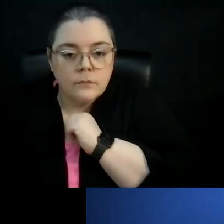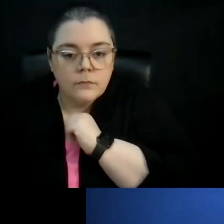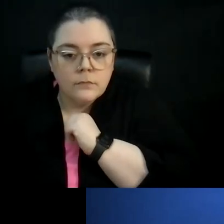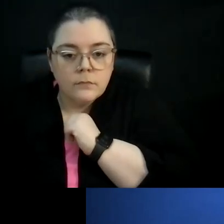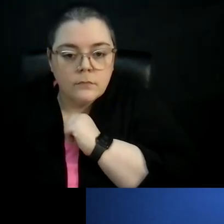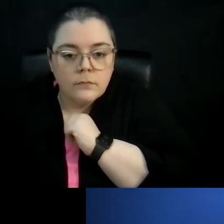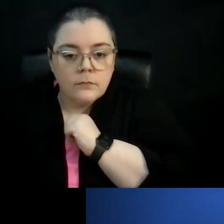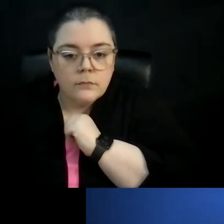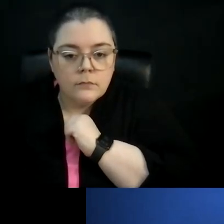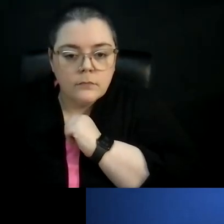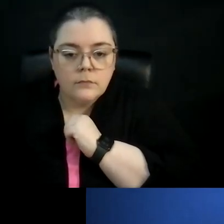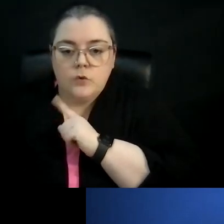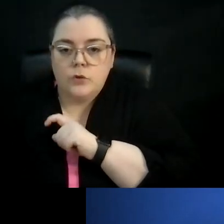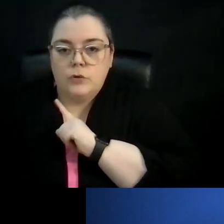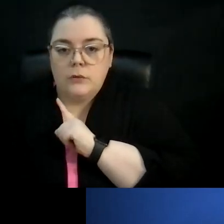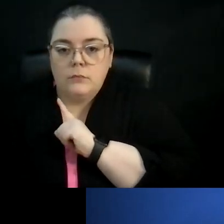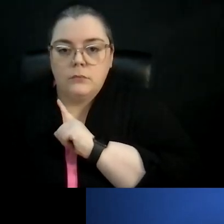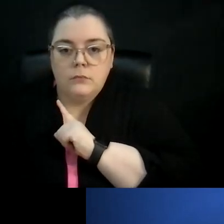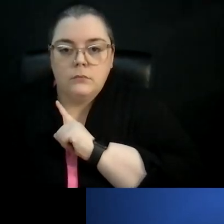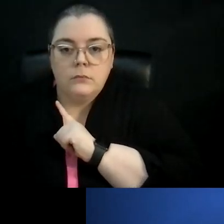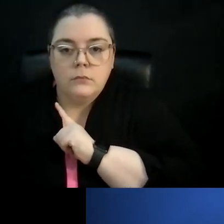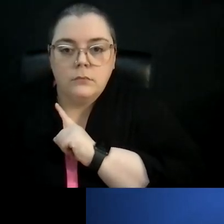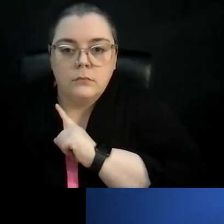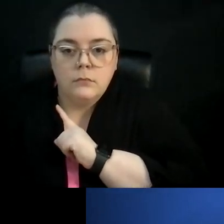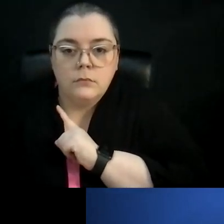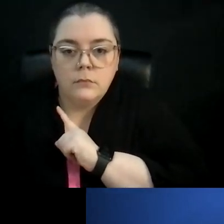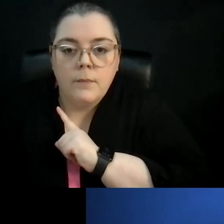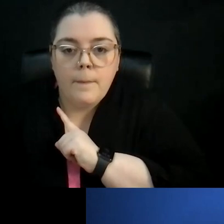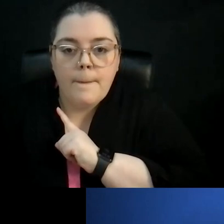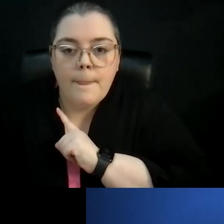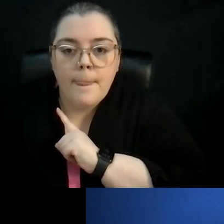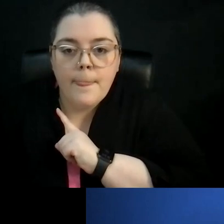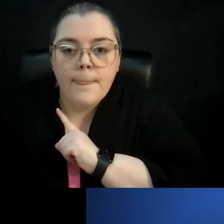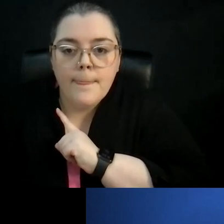there was the same thing for communication. Hold on one moment, we have a question.